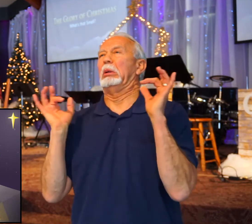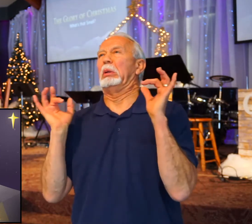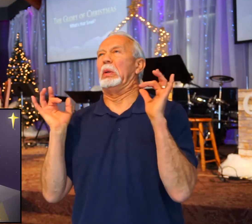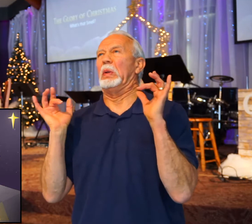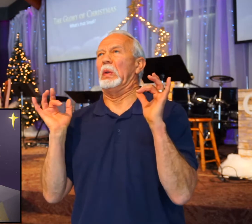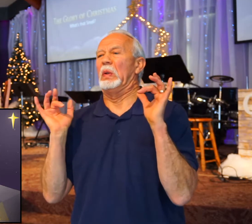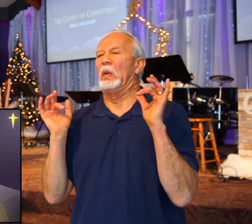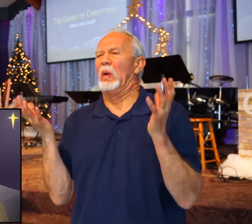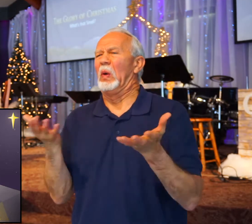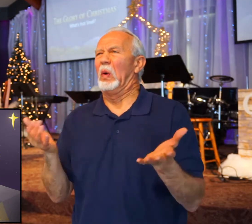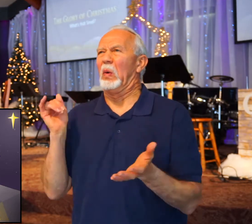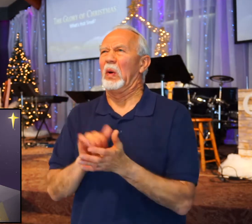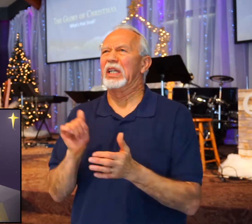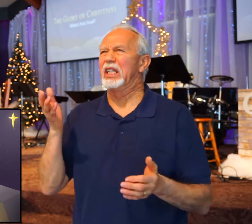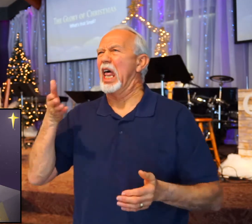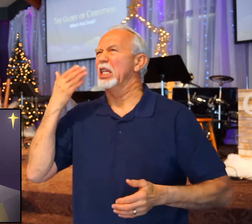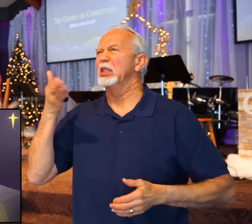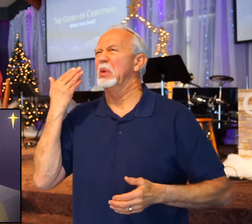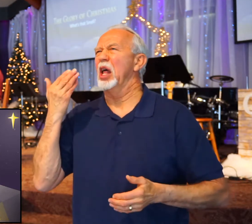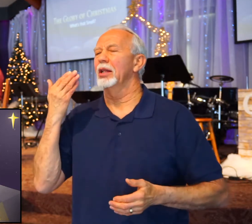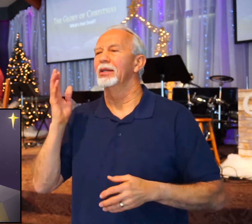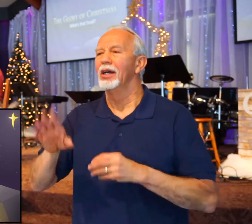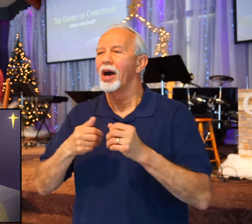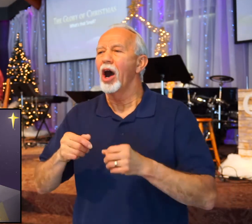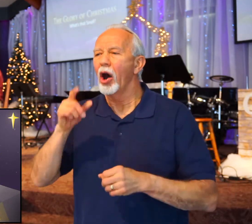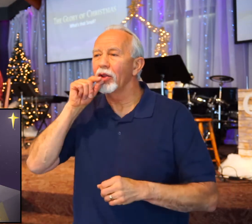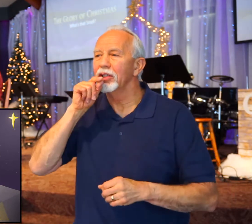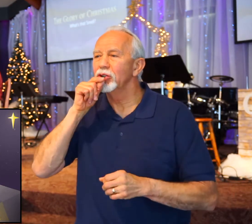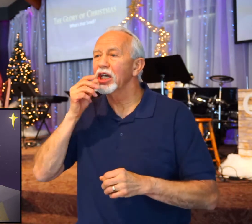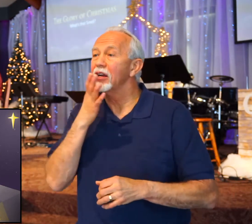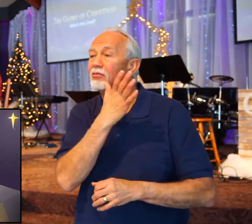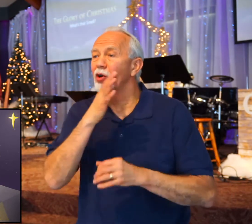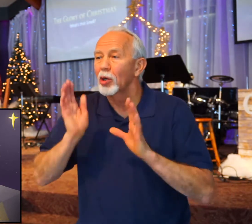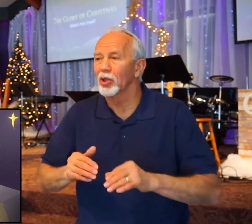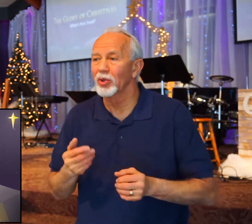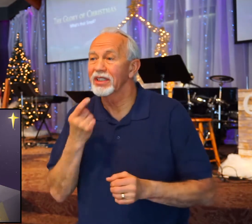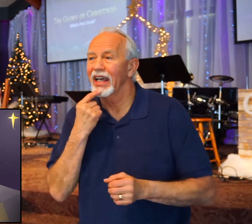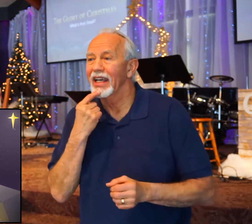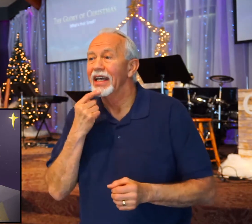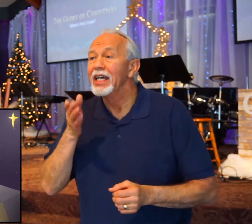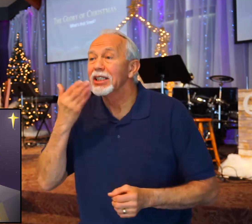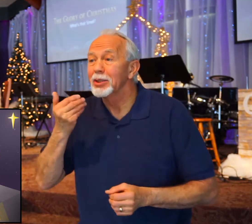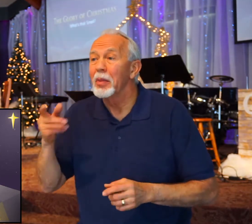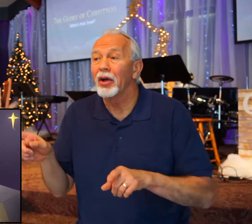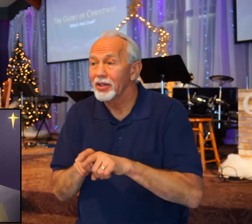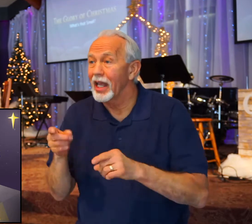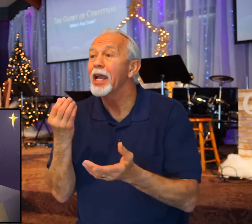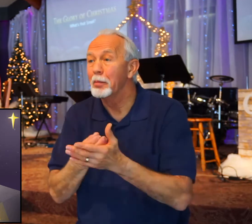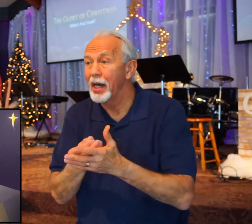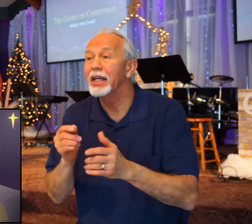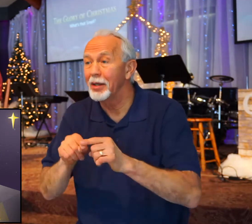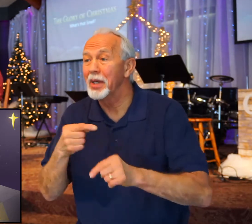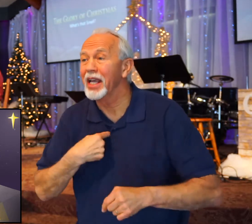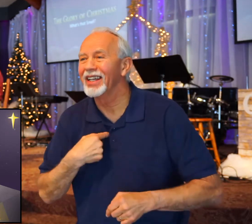like, what's that smell? And all the chicken farmers in the church would say, smells like money to me.